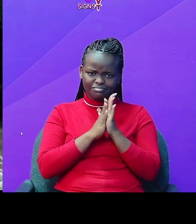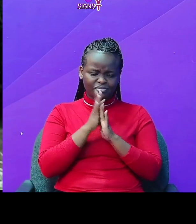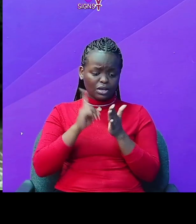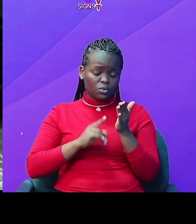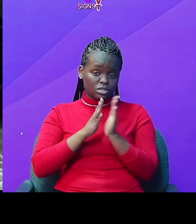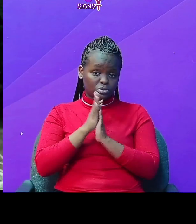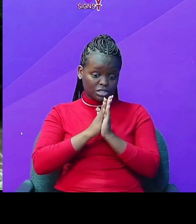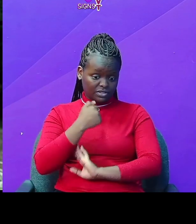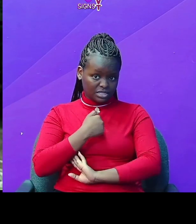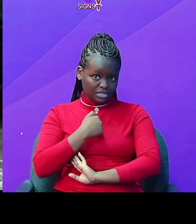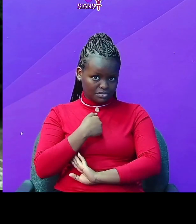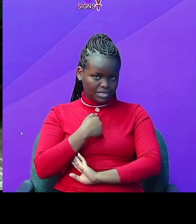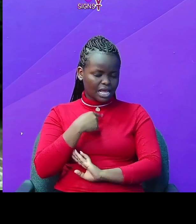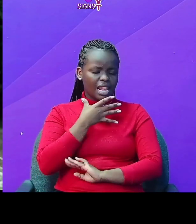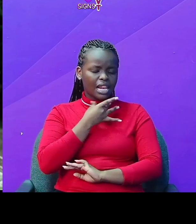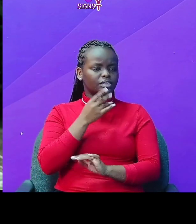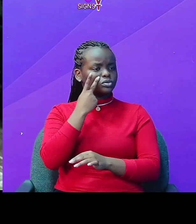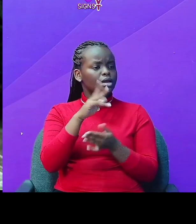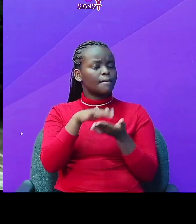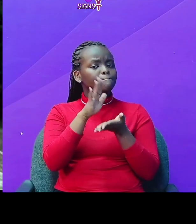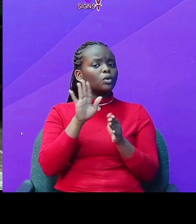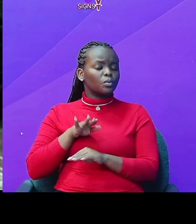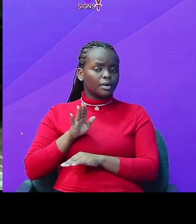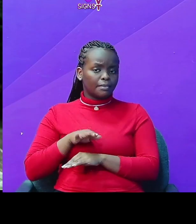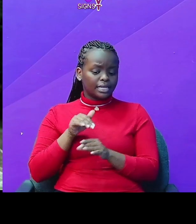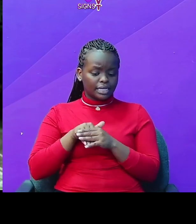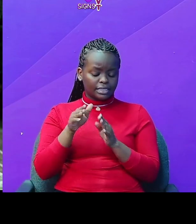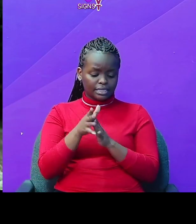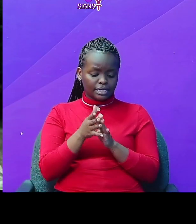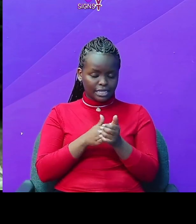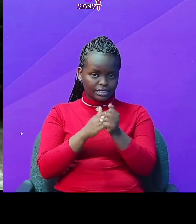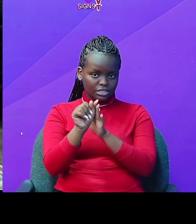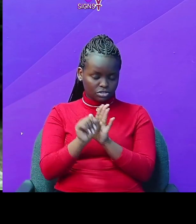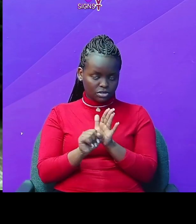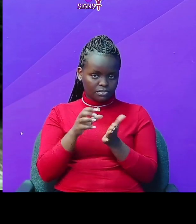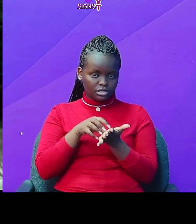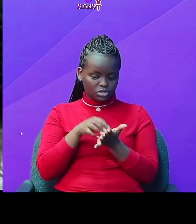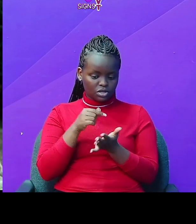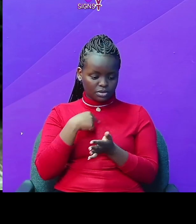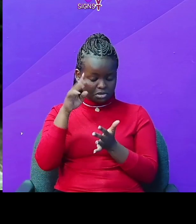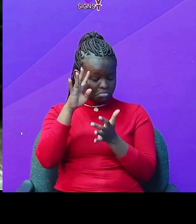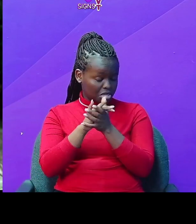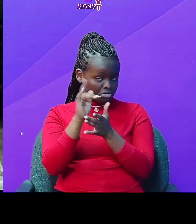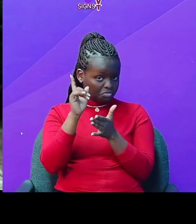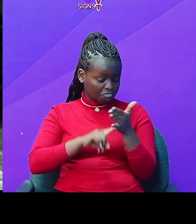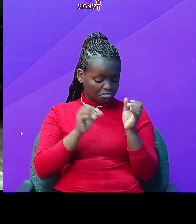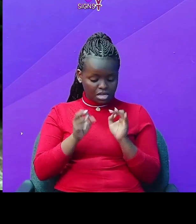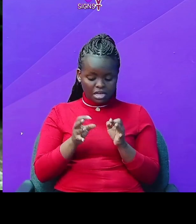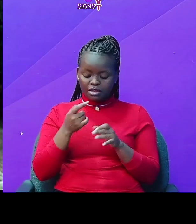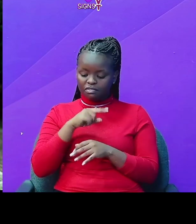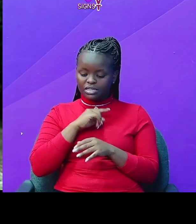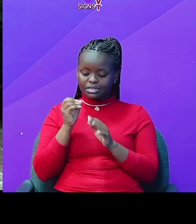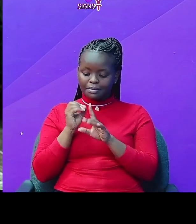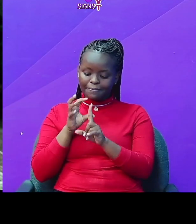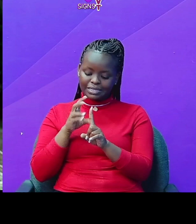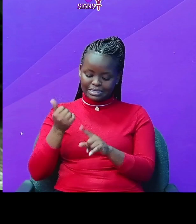me is that I would like to see a lot more women in leadership positions. I believe that if we mentor girls, if we